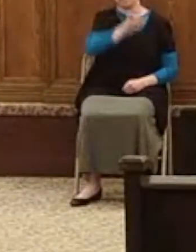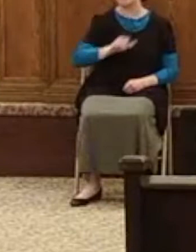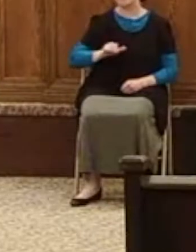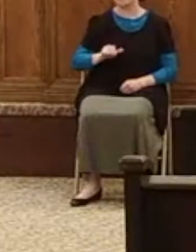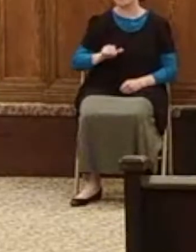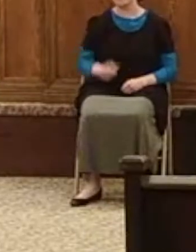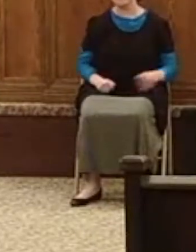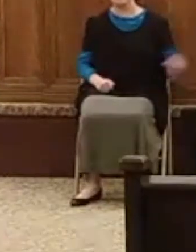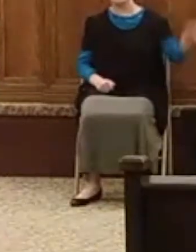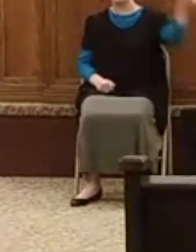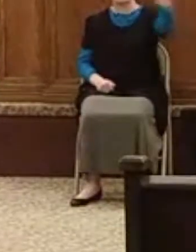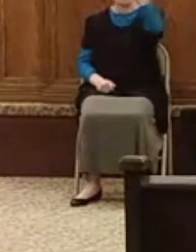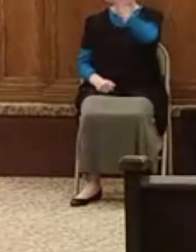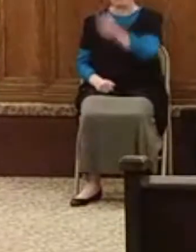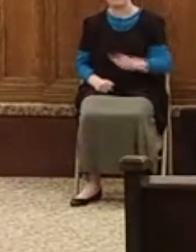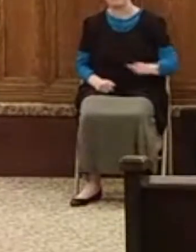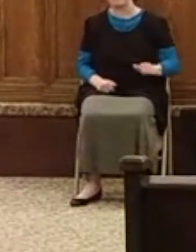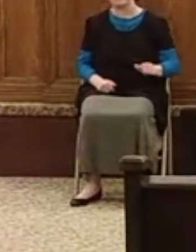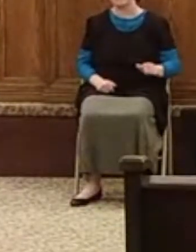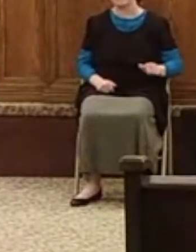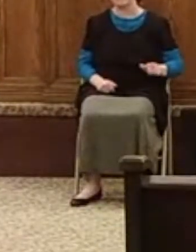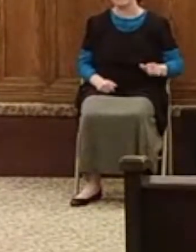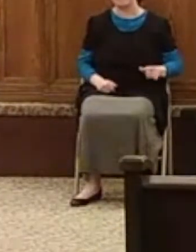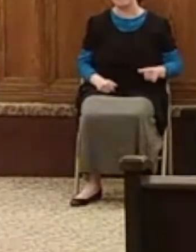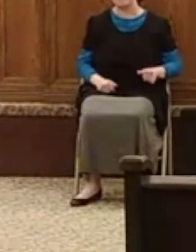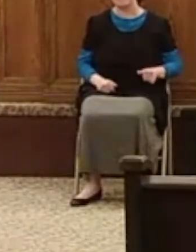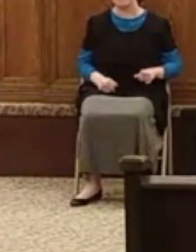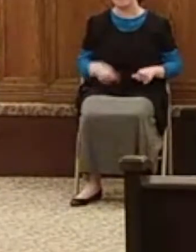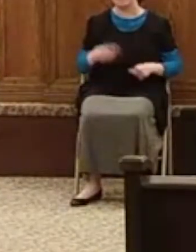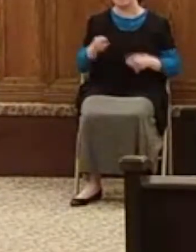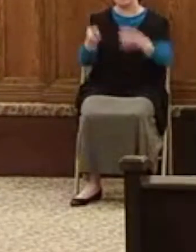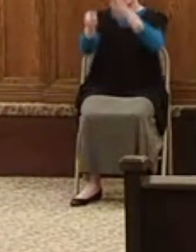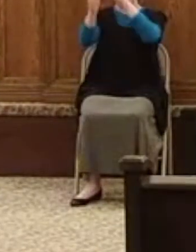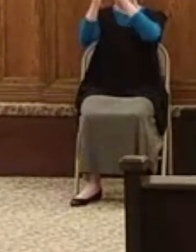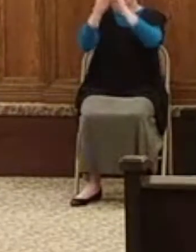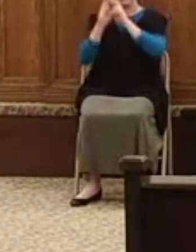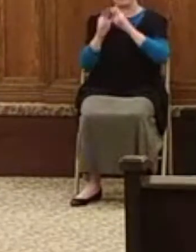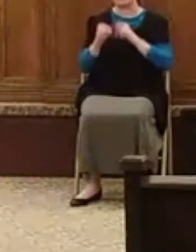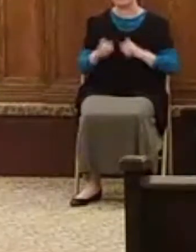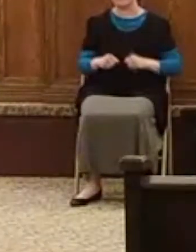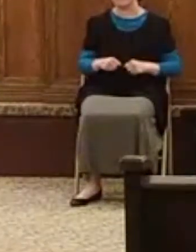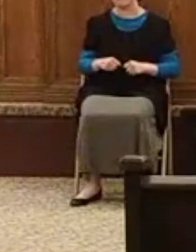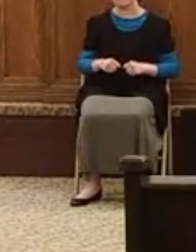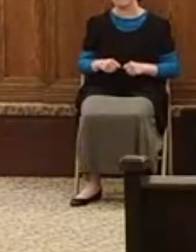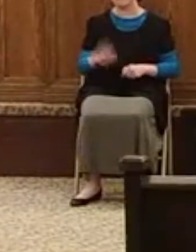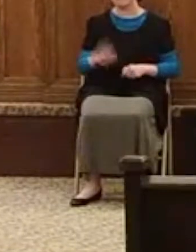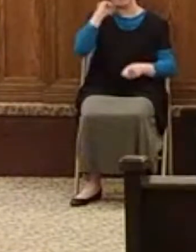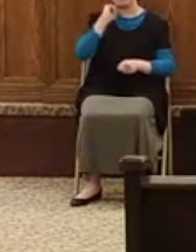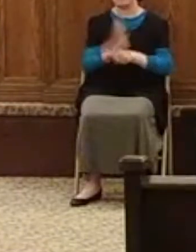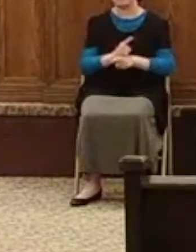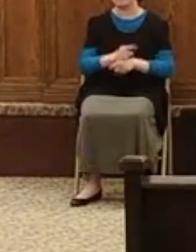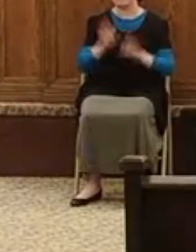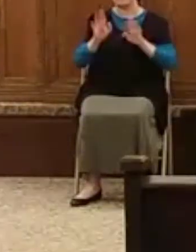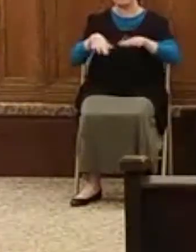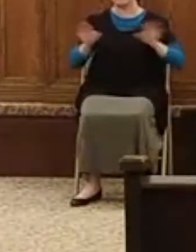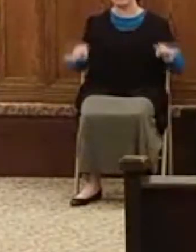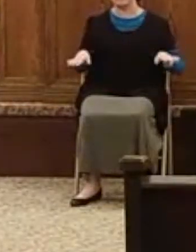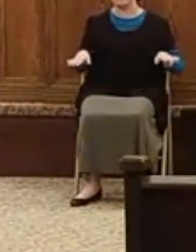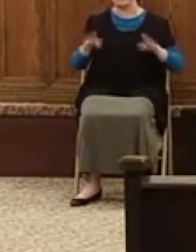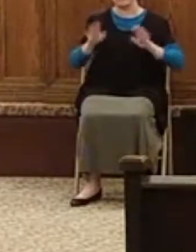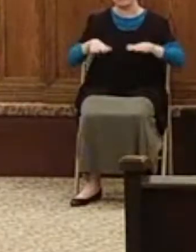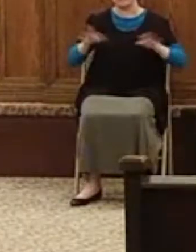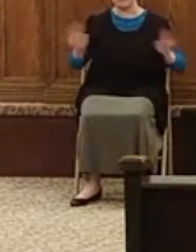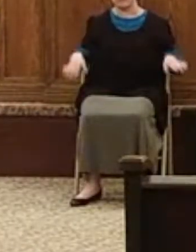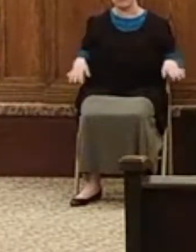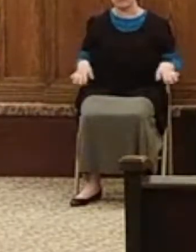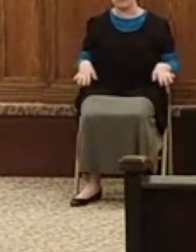everlasting to everlasting. Oh, yes. Upon them that fear him. Right. And his righteousness unto the children's